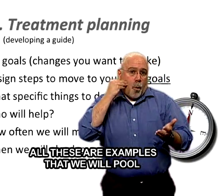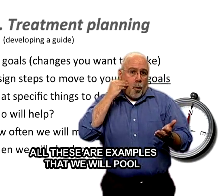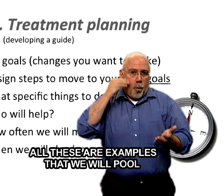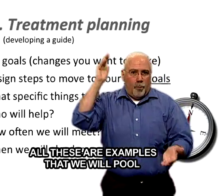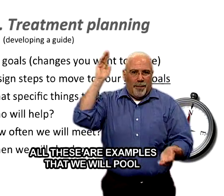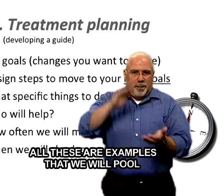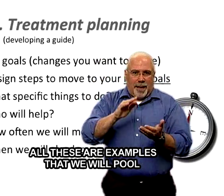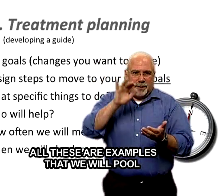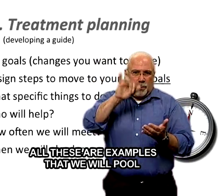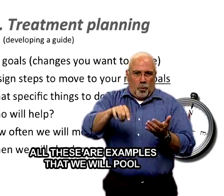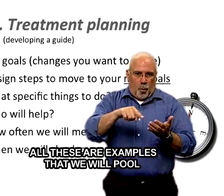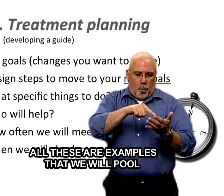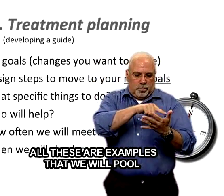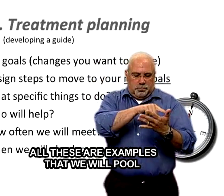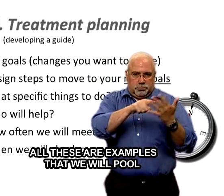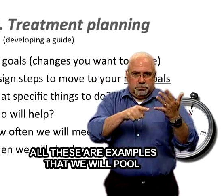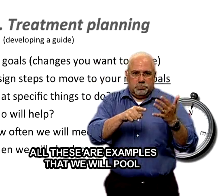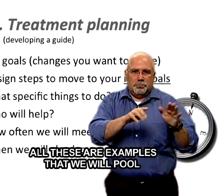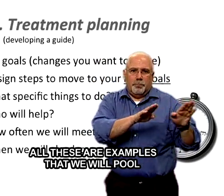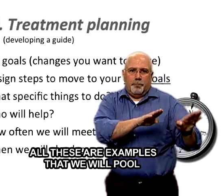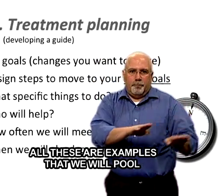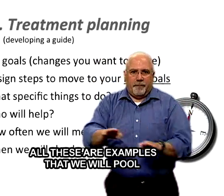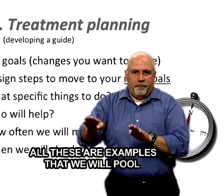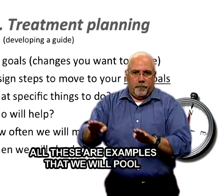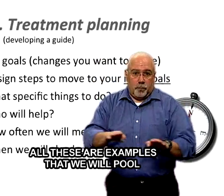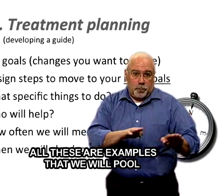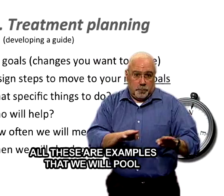All these are examples that we will pool